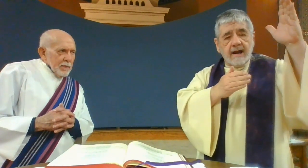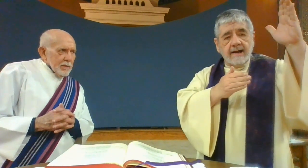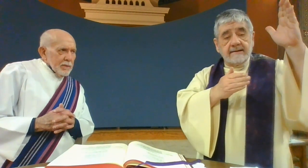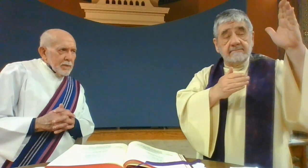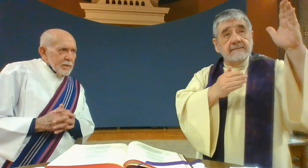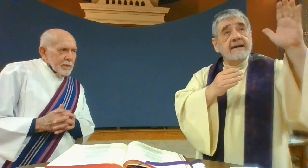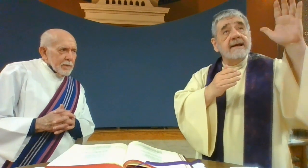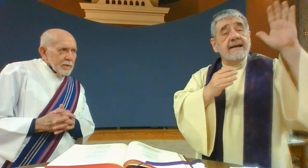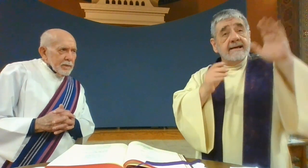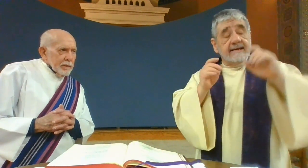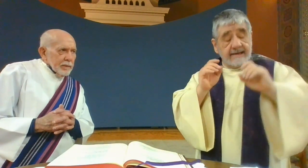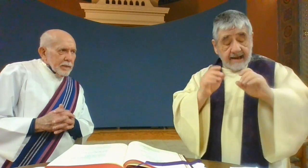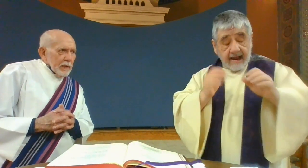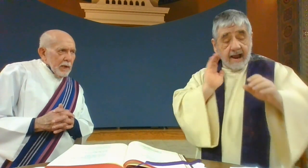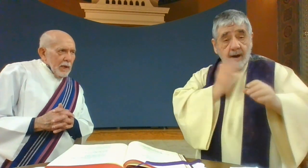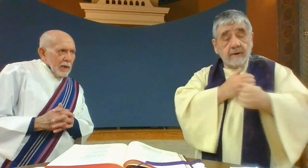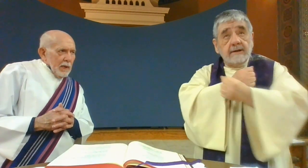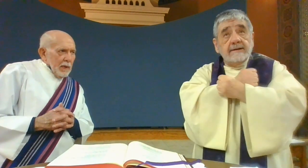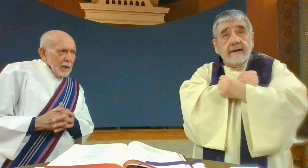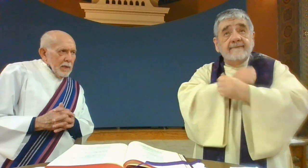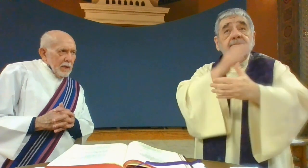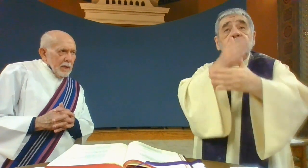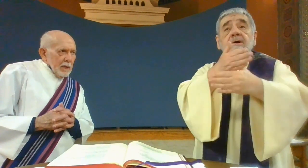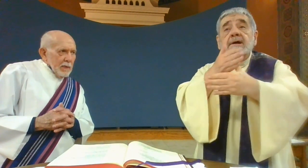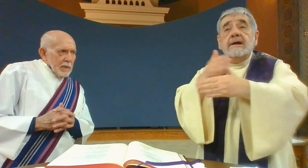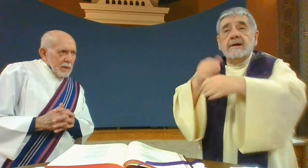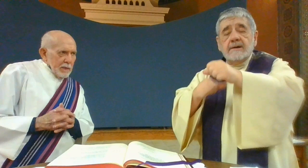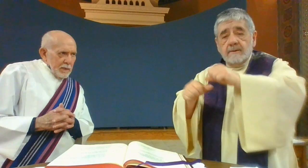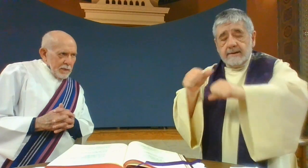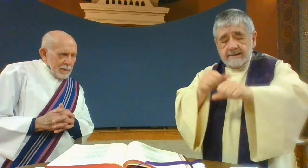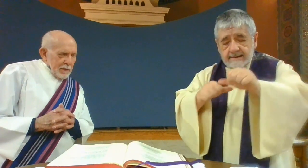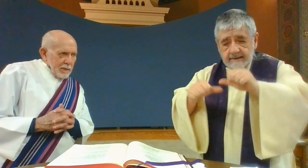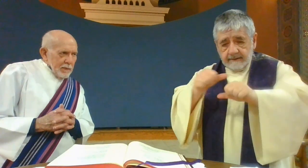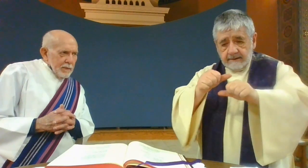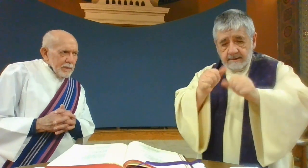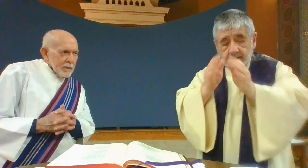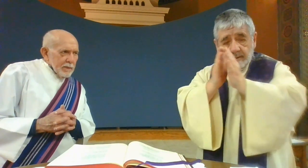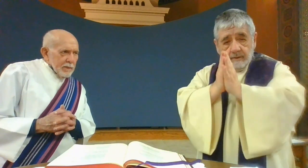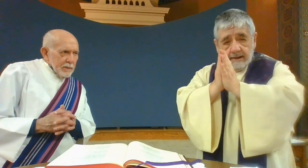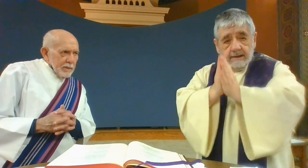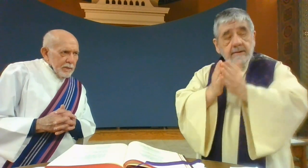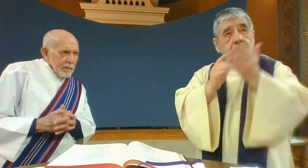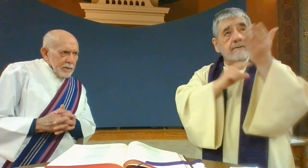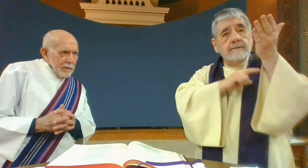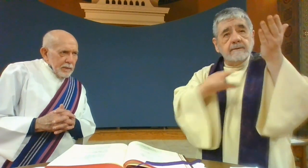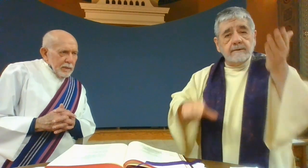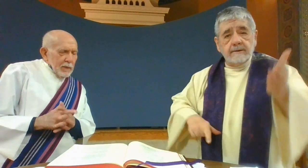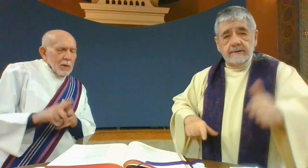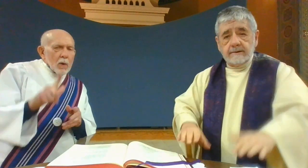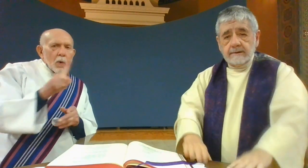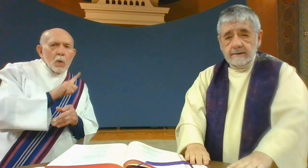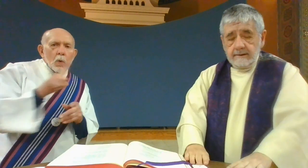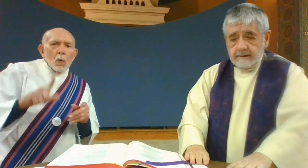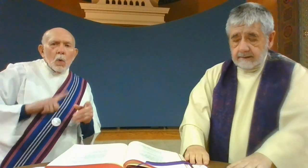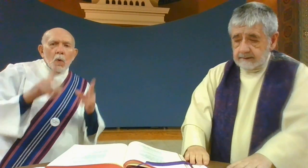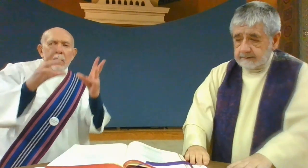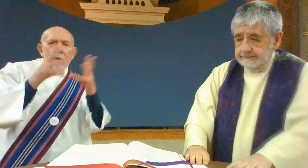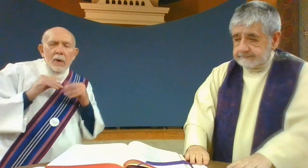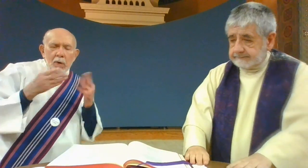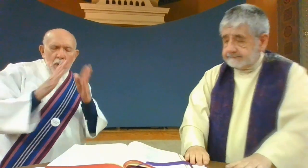so that we may give ourselves to God and our love can be shared with those around us. We pray to the Lord.